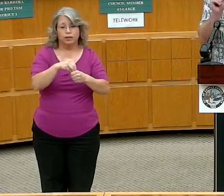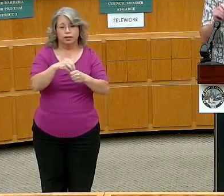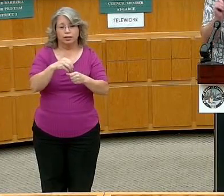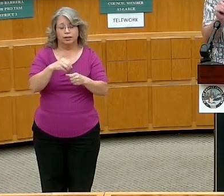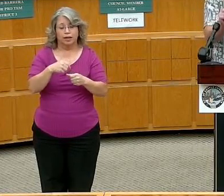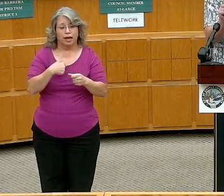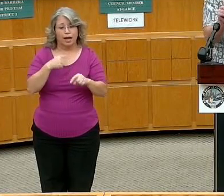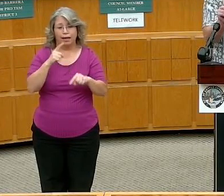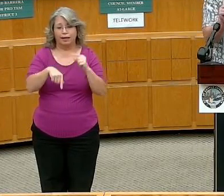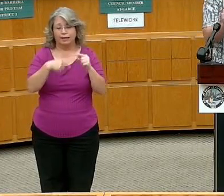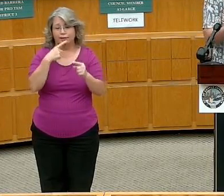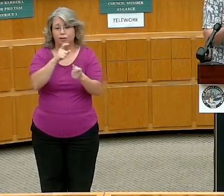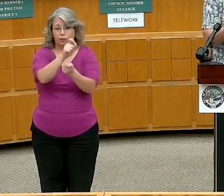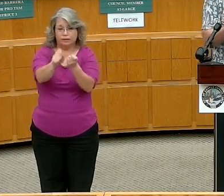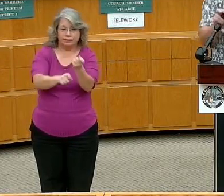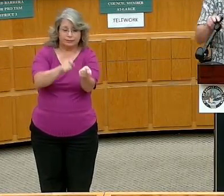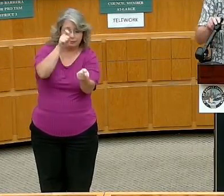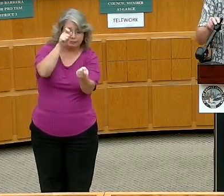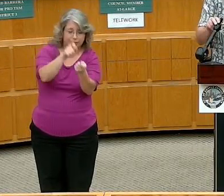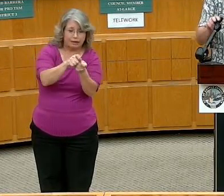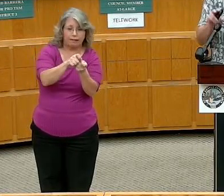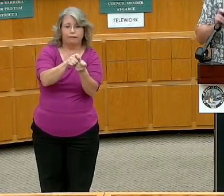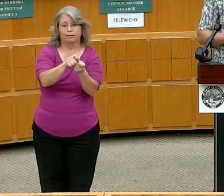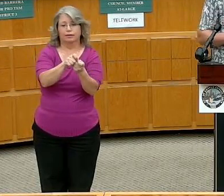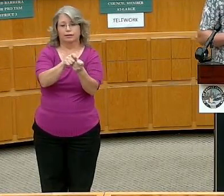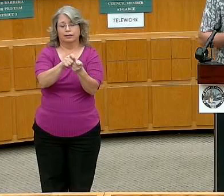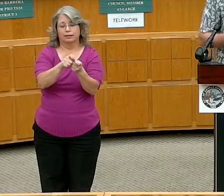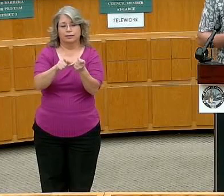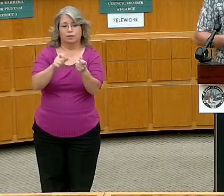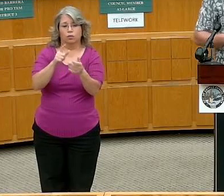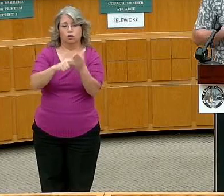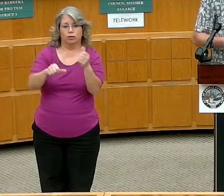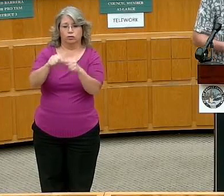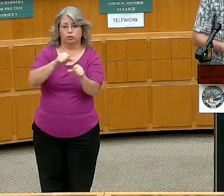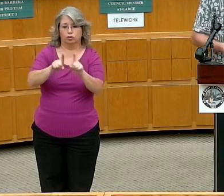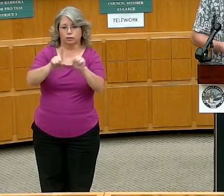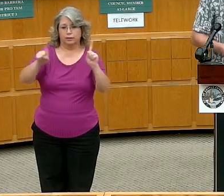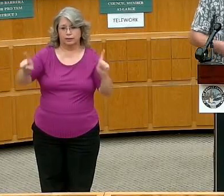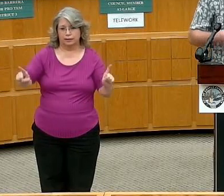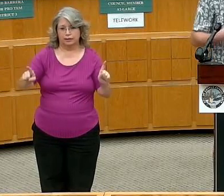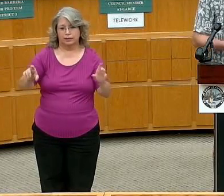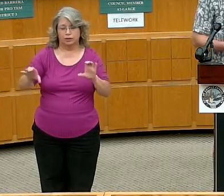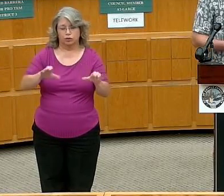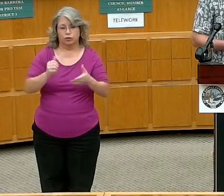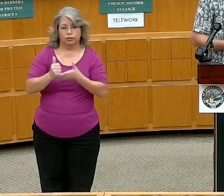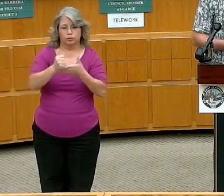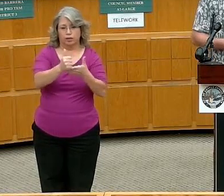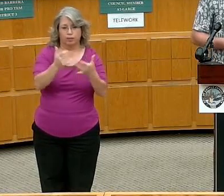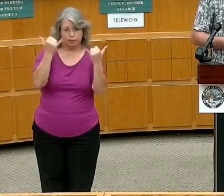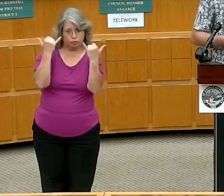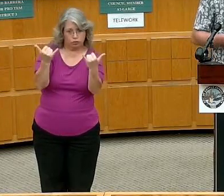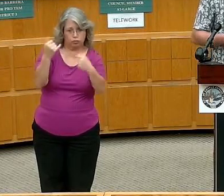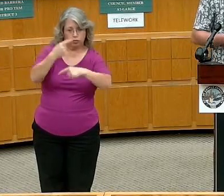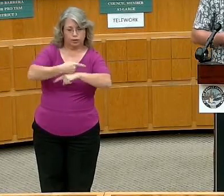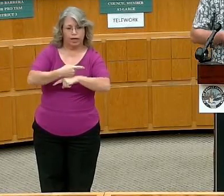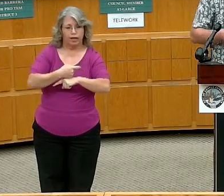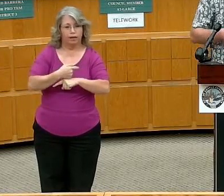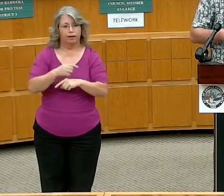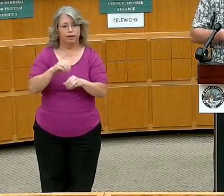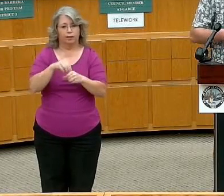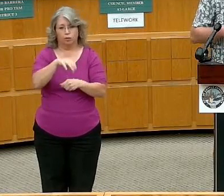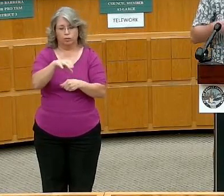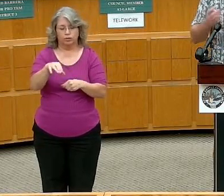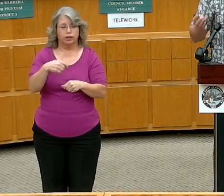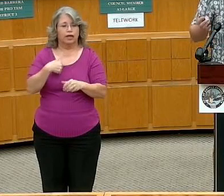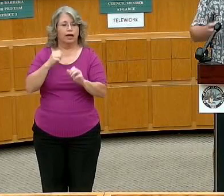here's exactly the effect that social distancing has today in Corpus Christi on this. I can just give you a more broad range